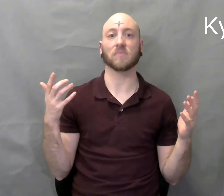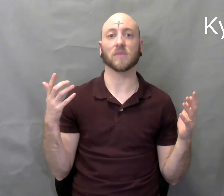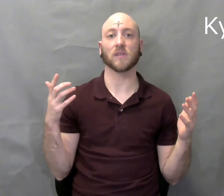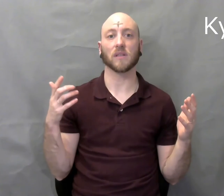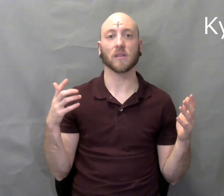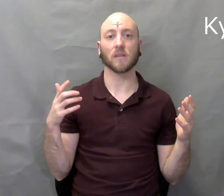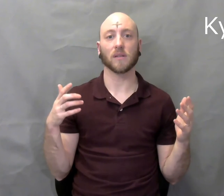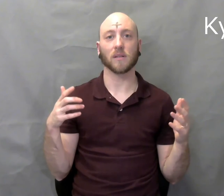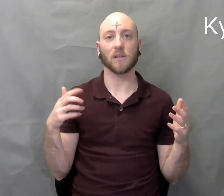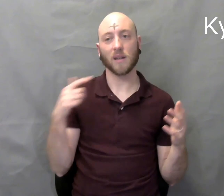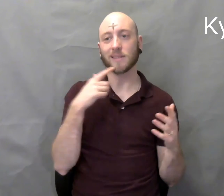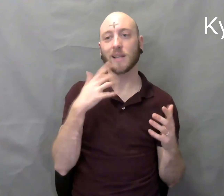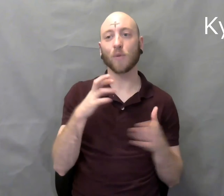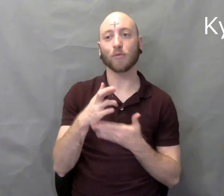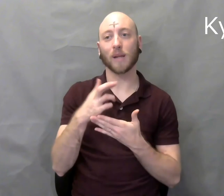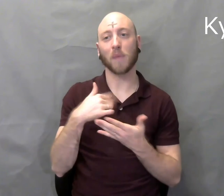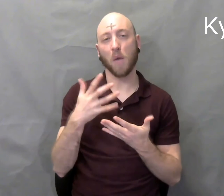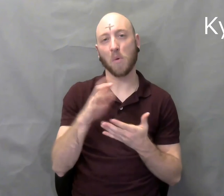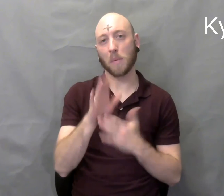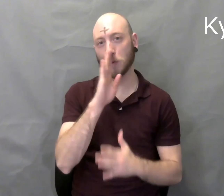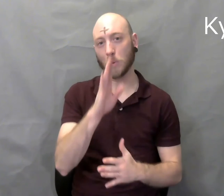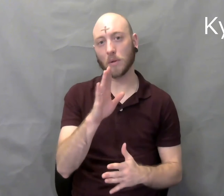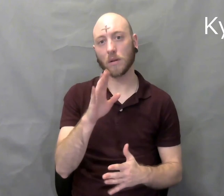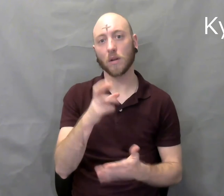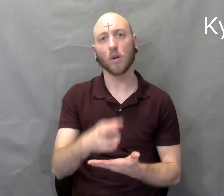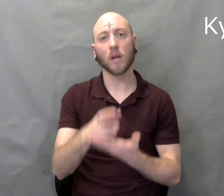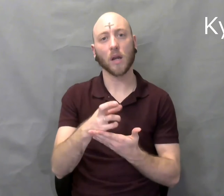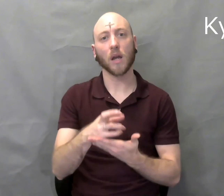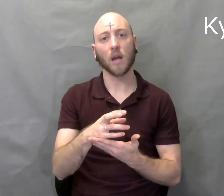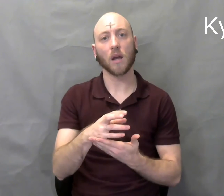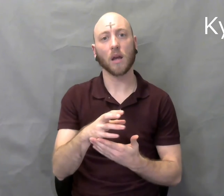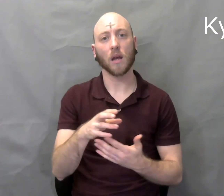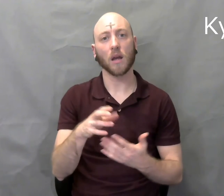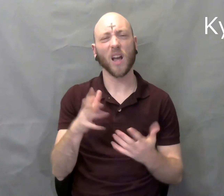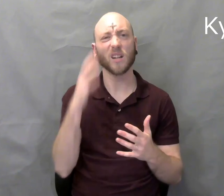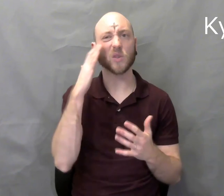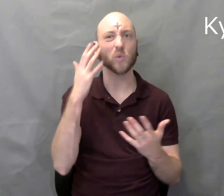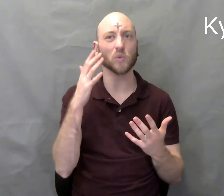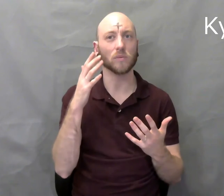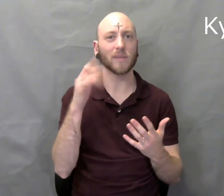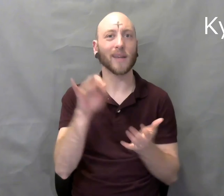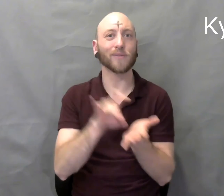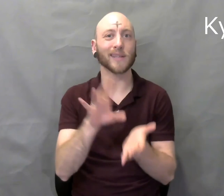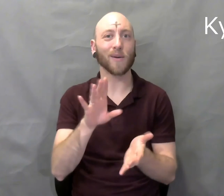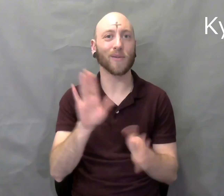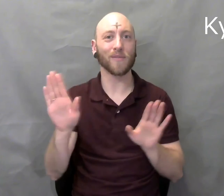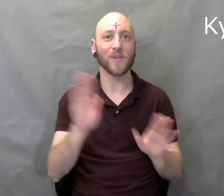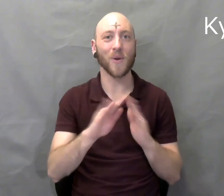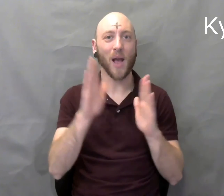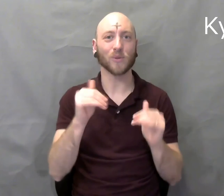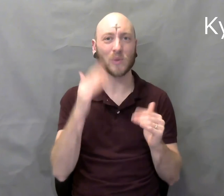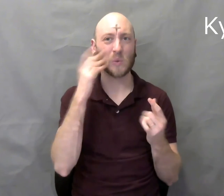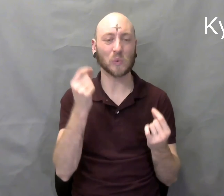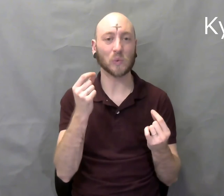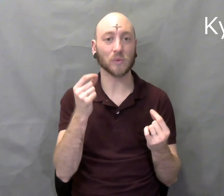want to get sober. I didn't even go to rehab because I was like, oh no, I'm going to get kicked out. I already knew where I was going to stay. I went to rehab because